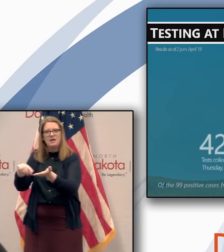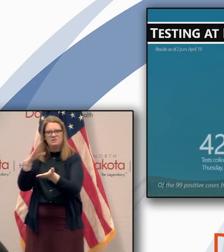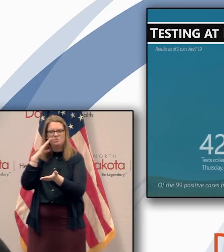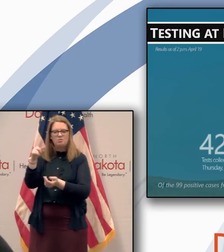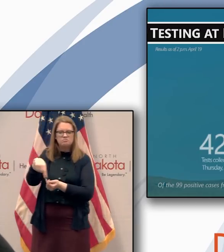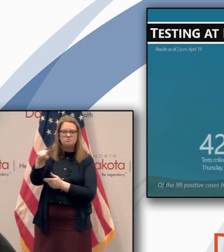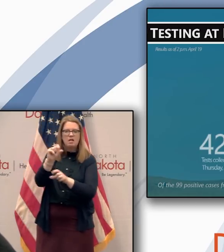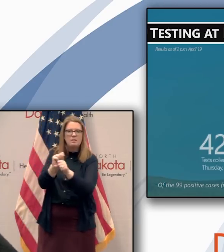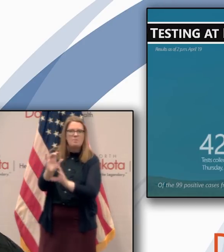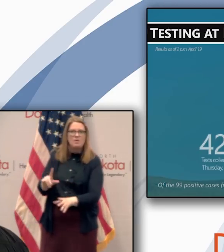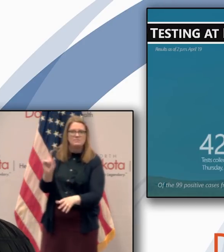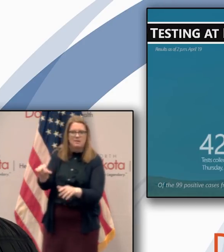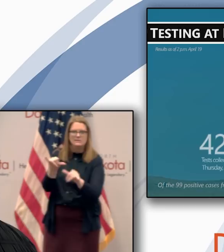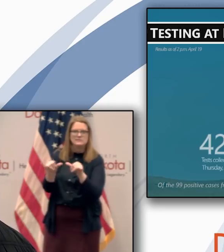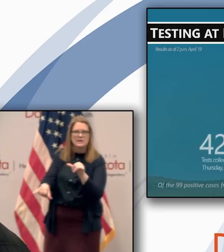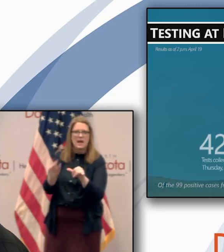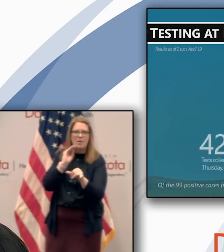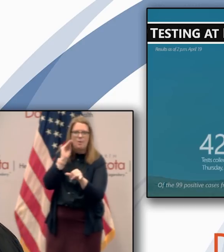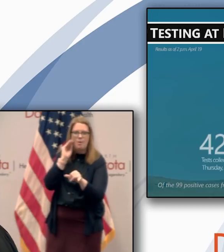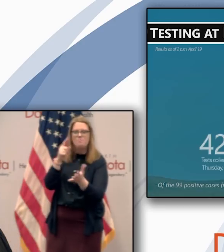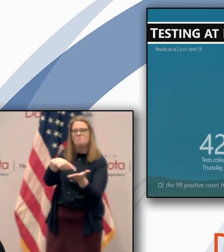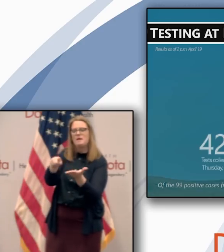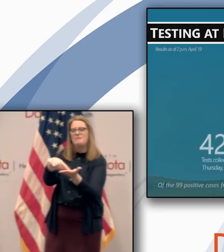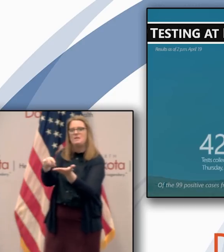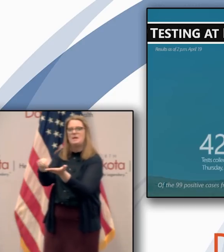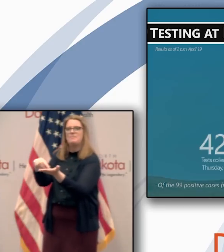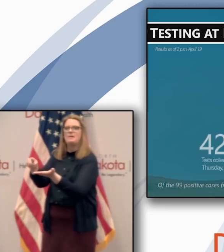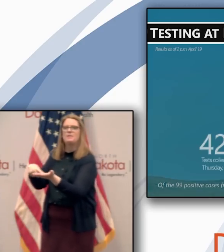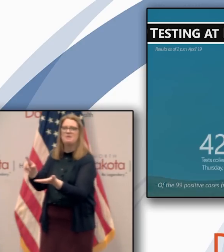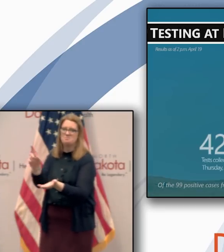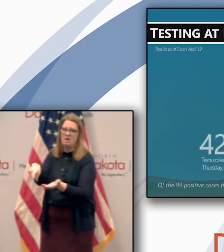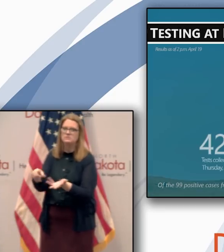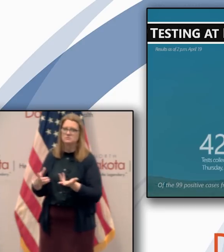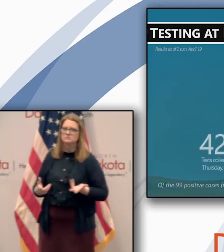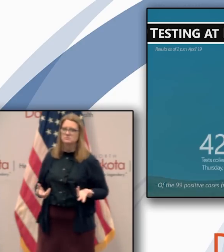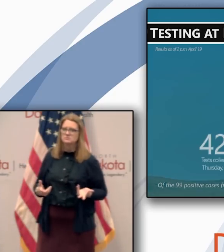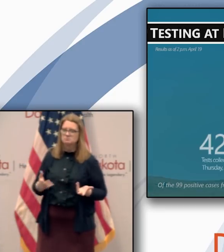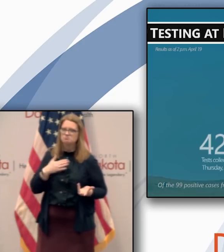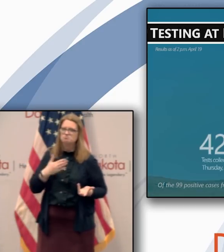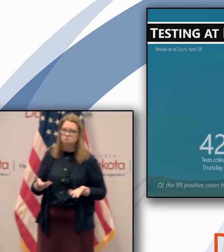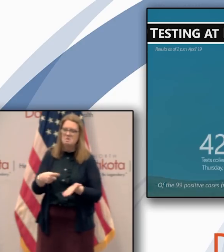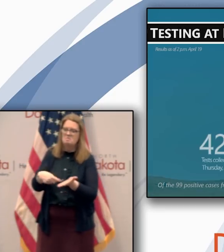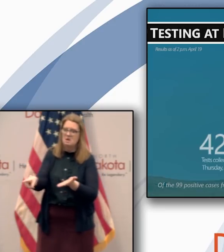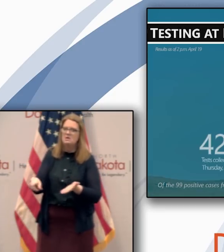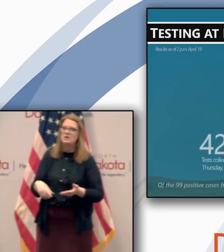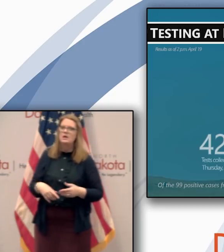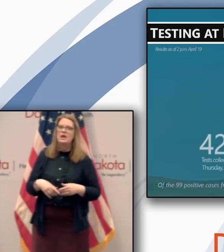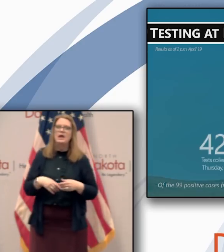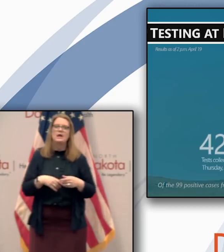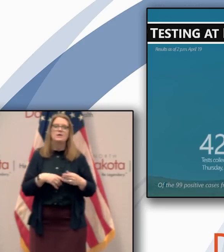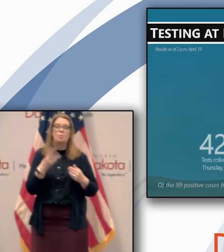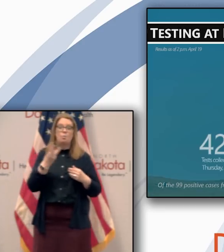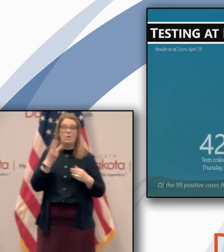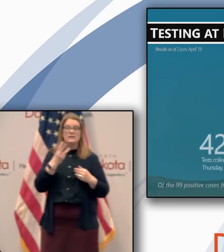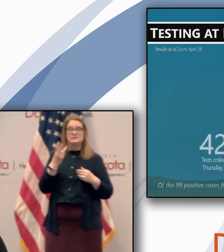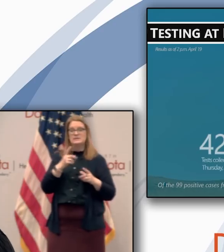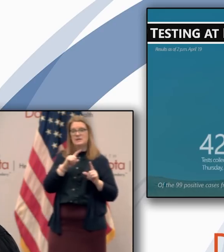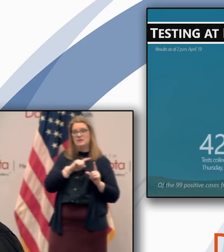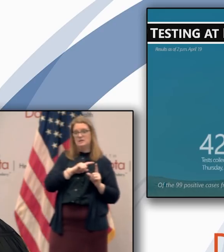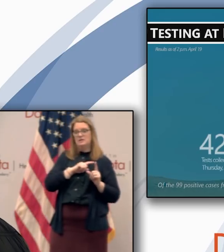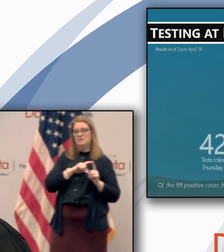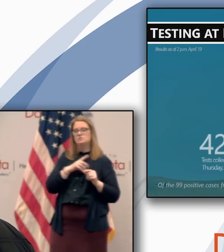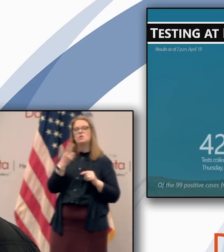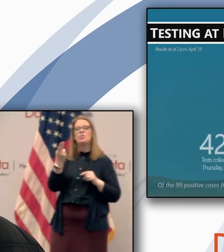2-week plant closure, and they closed. On Wednesday, our team was up there on